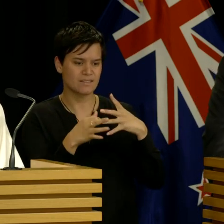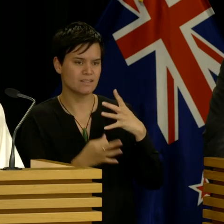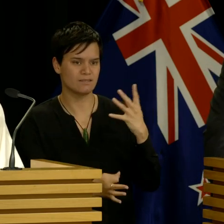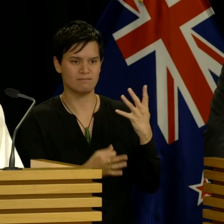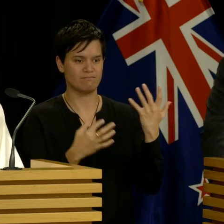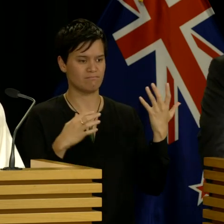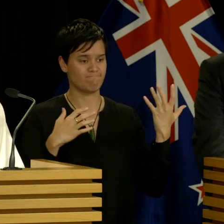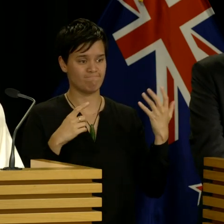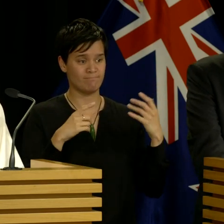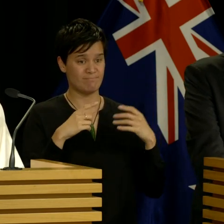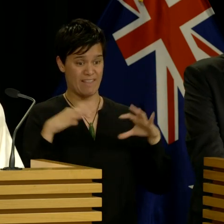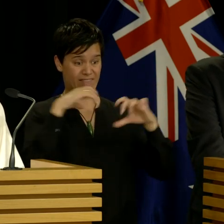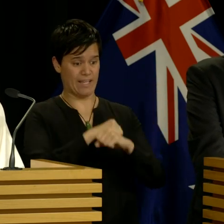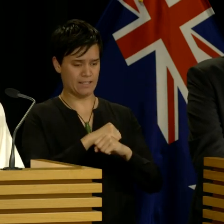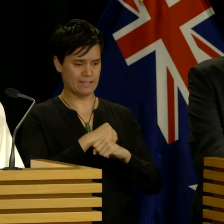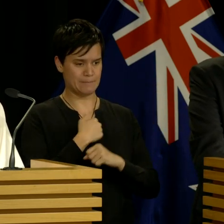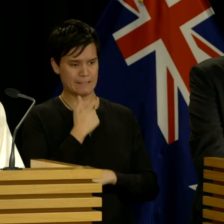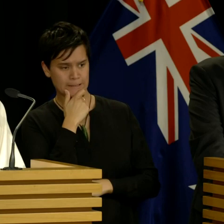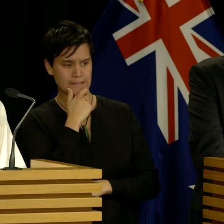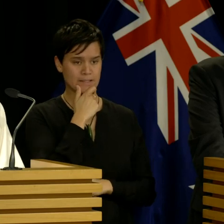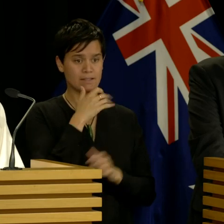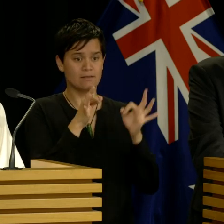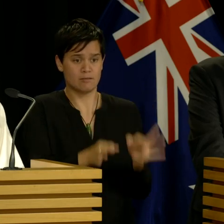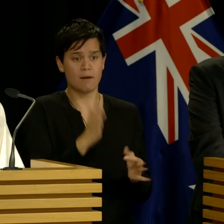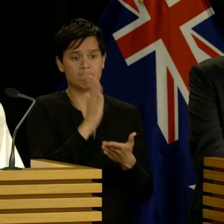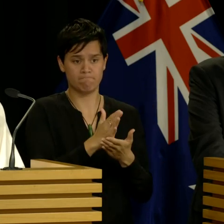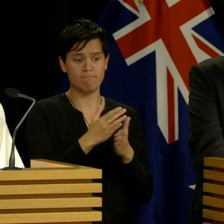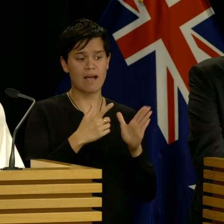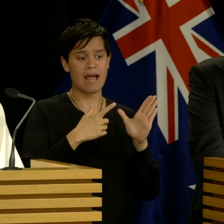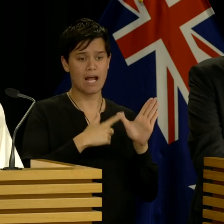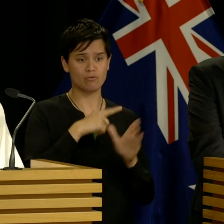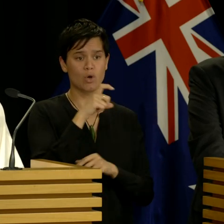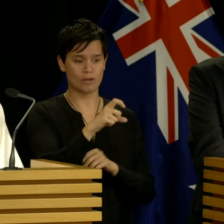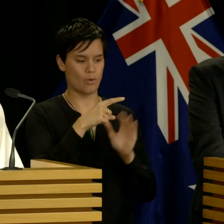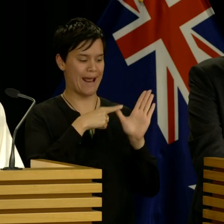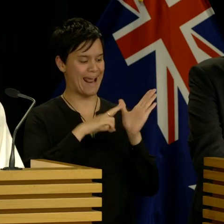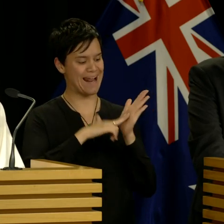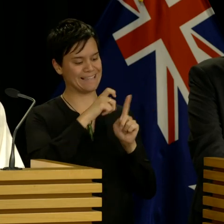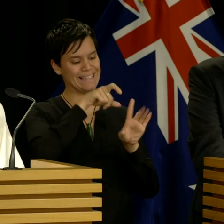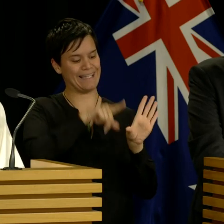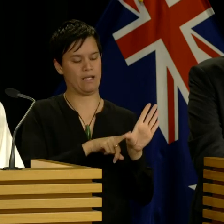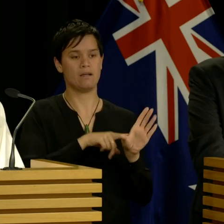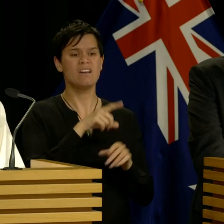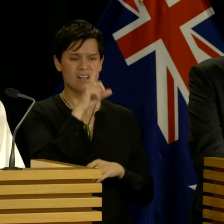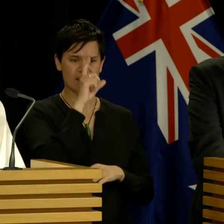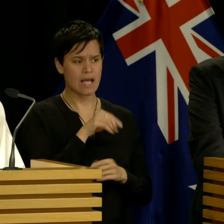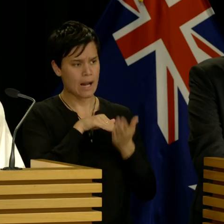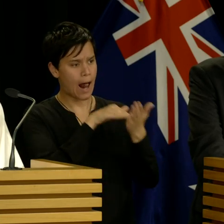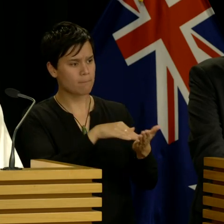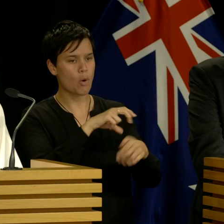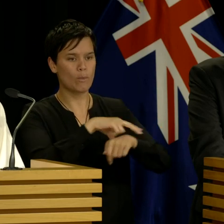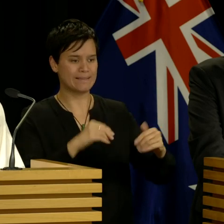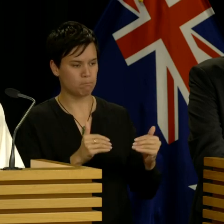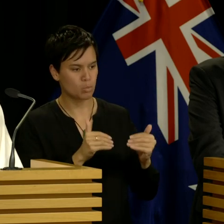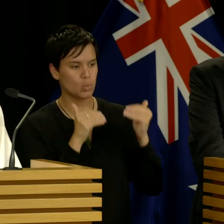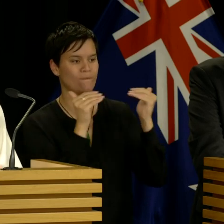end, made a decision that Andy is the candidate who I believe can take the police force forward with the